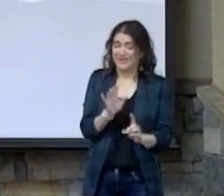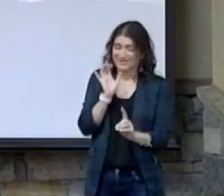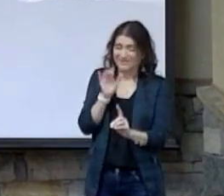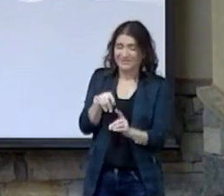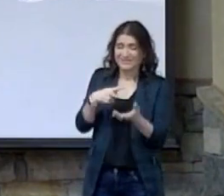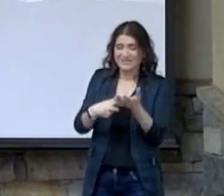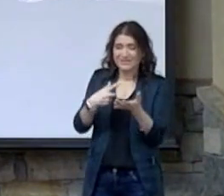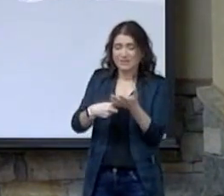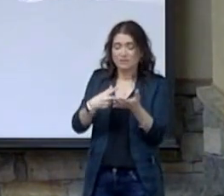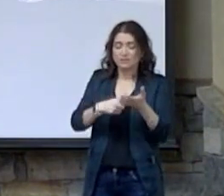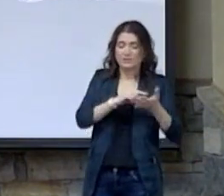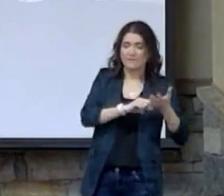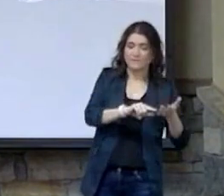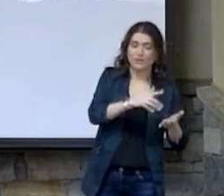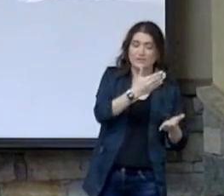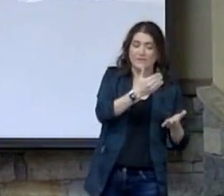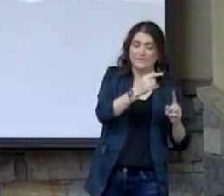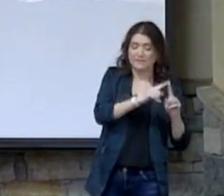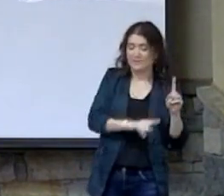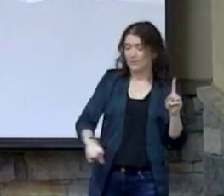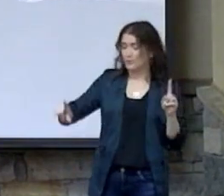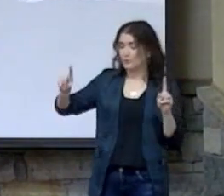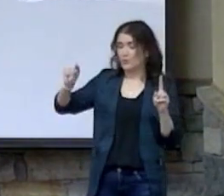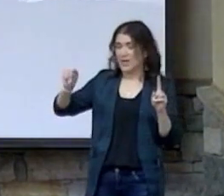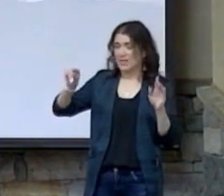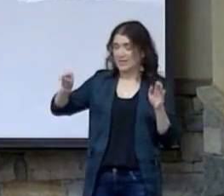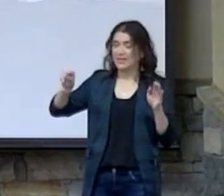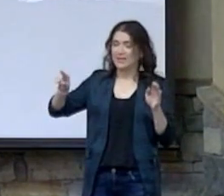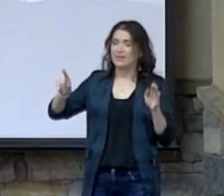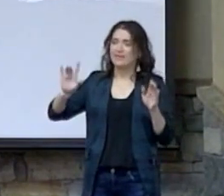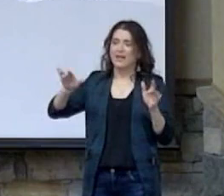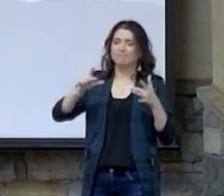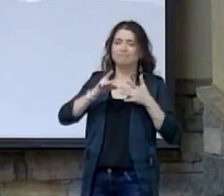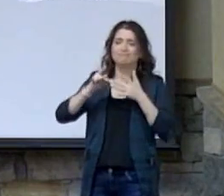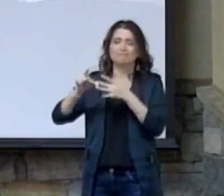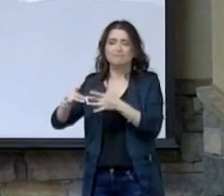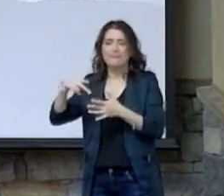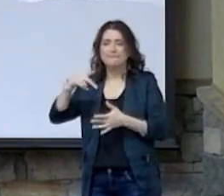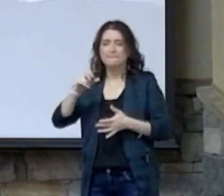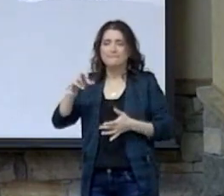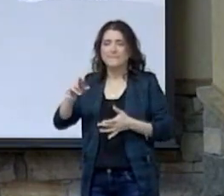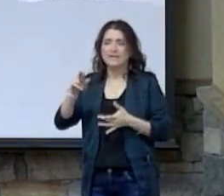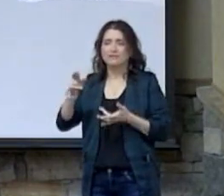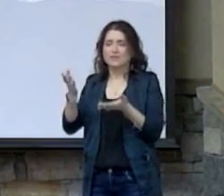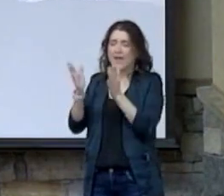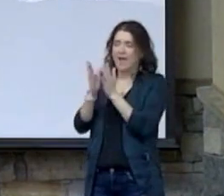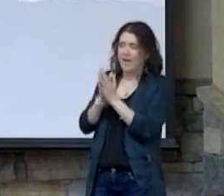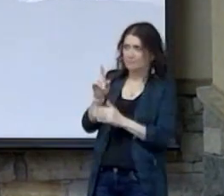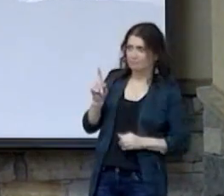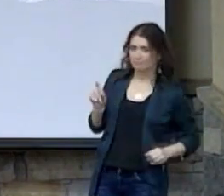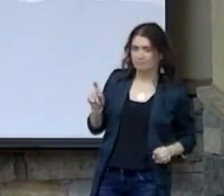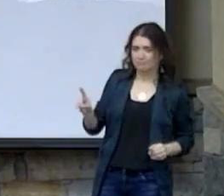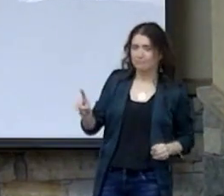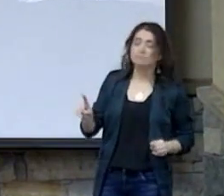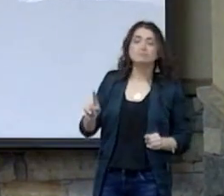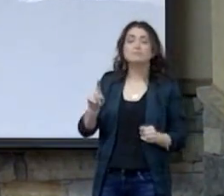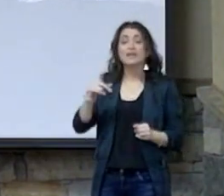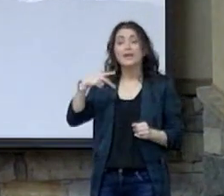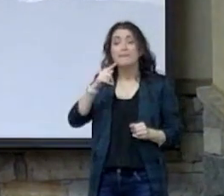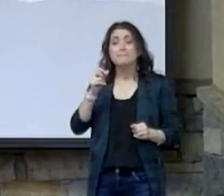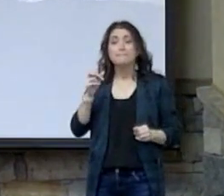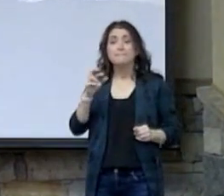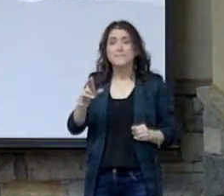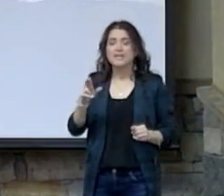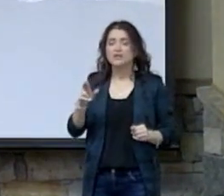discussion in verses 15 through 20 that ultimately lead Peter to his question. You see, Peter moves away from the